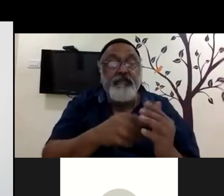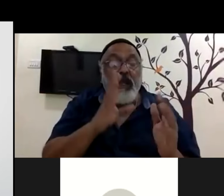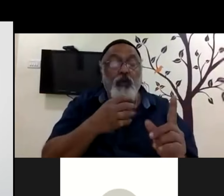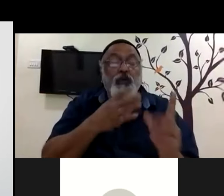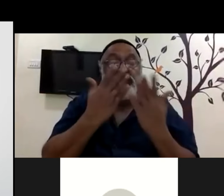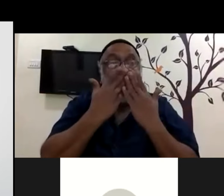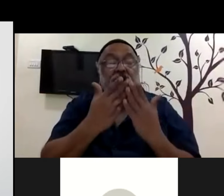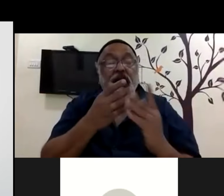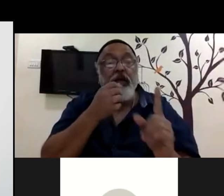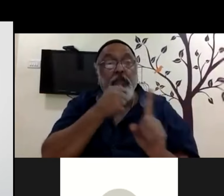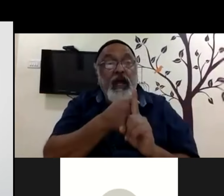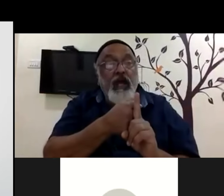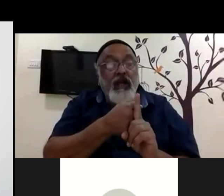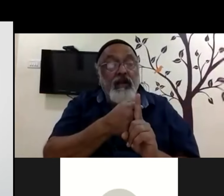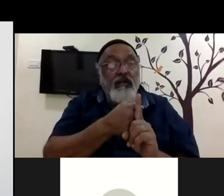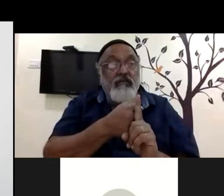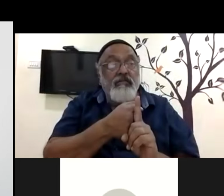of